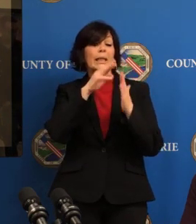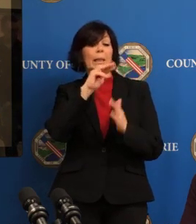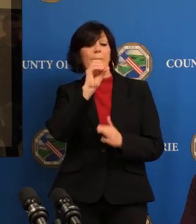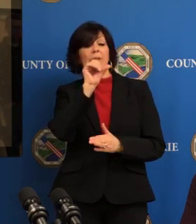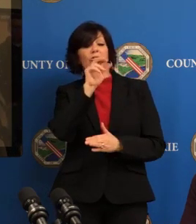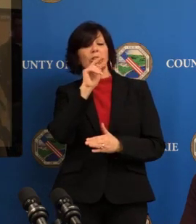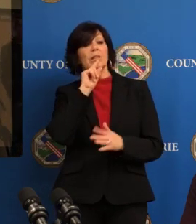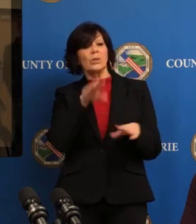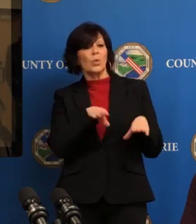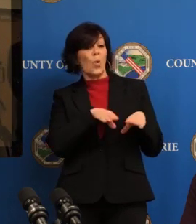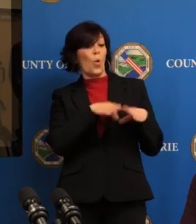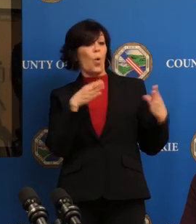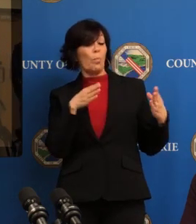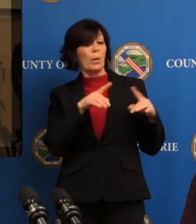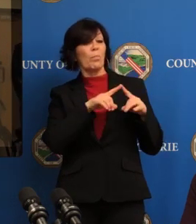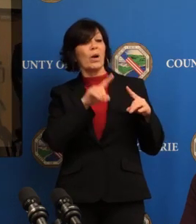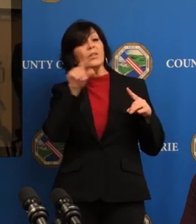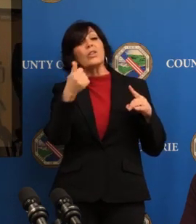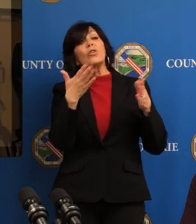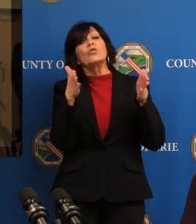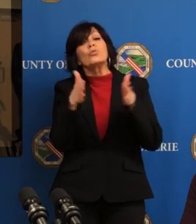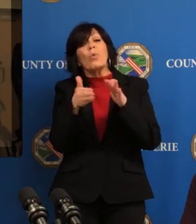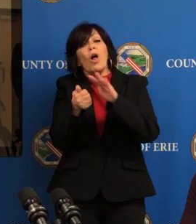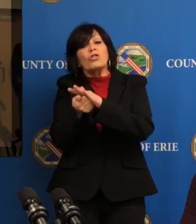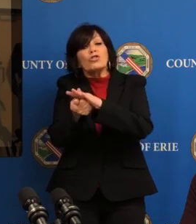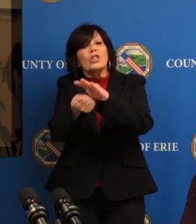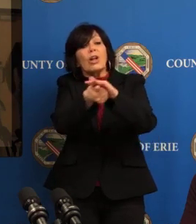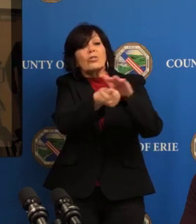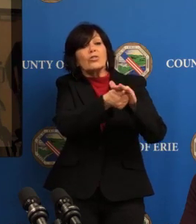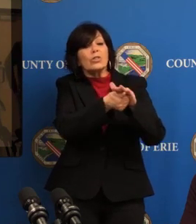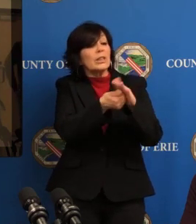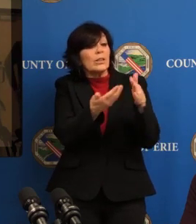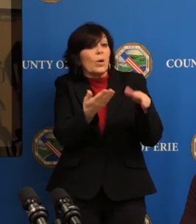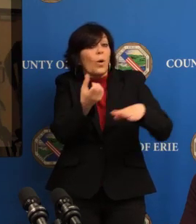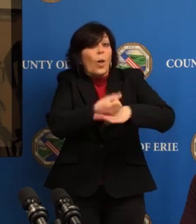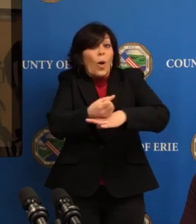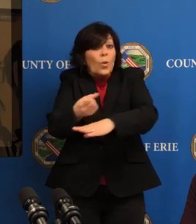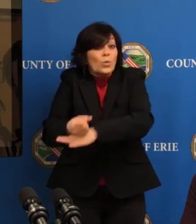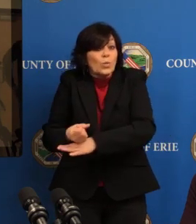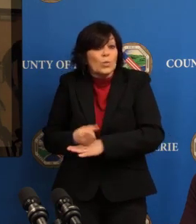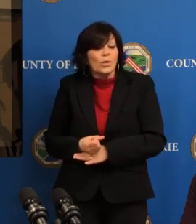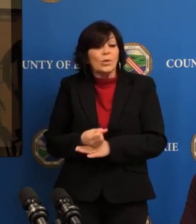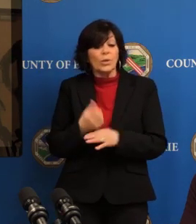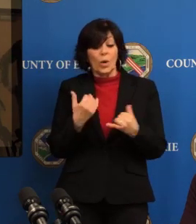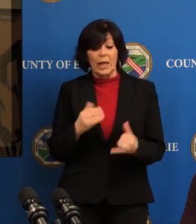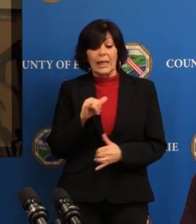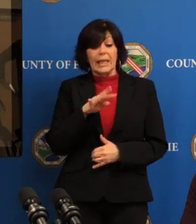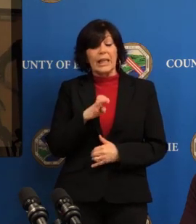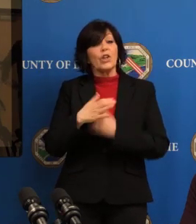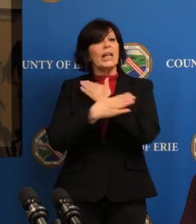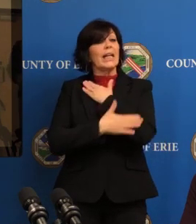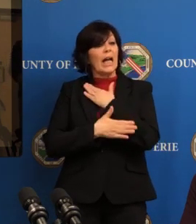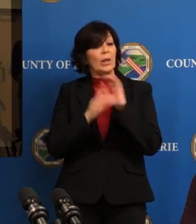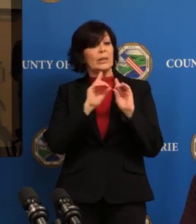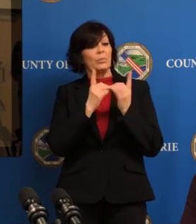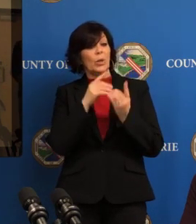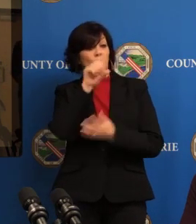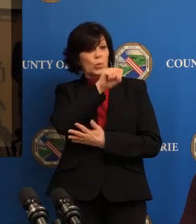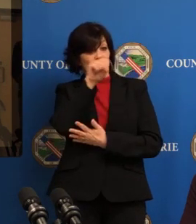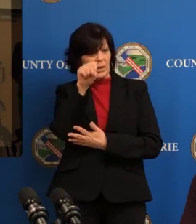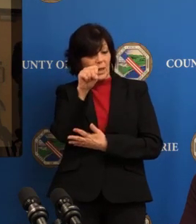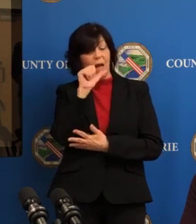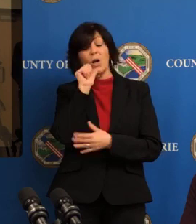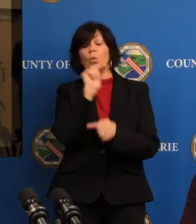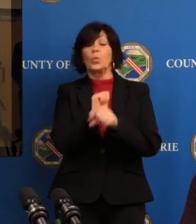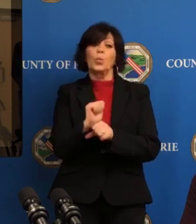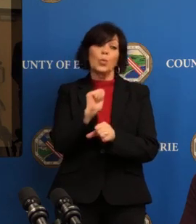open, but there are other smaller ones that have closed their doors for the time being. So the Erie County Department of Social Services, as well as others, are